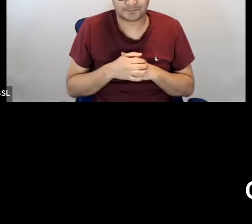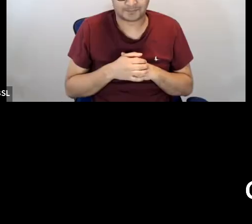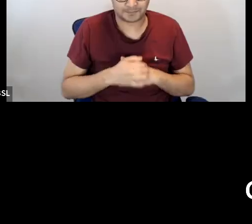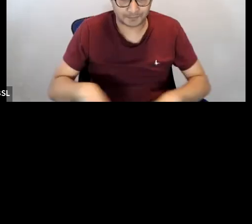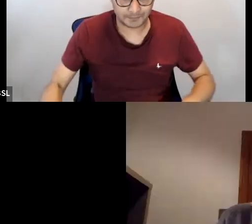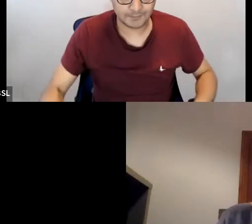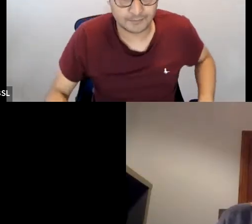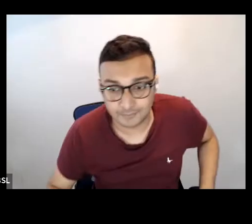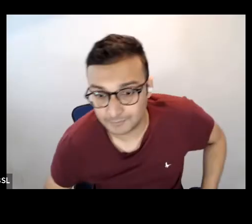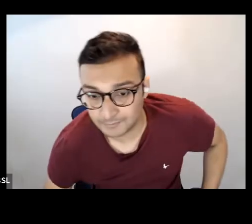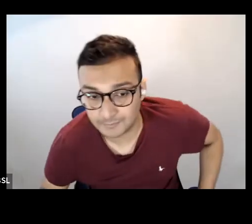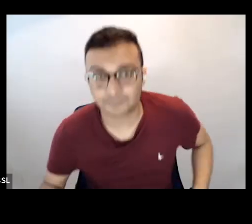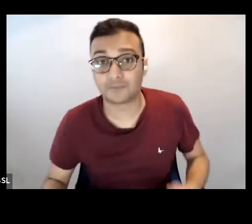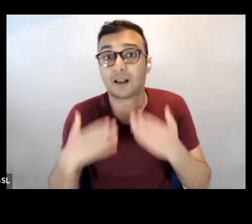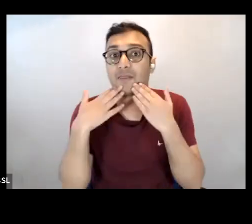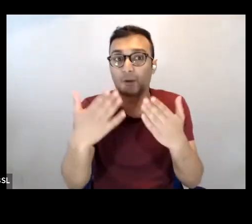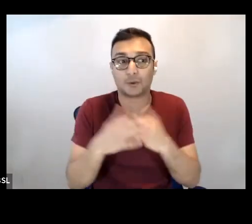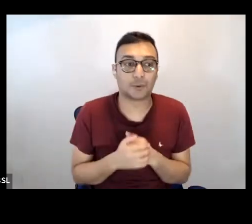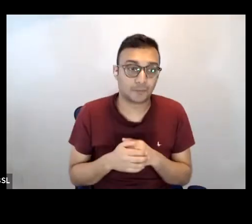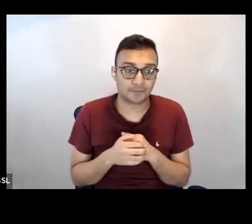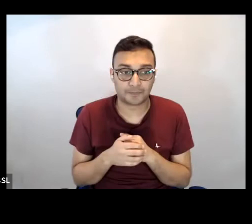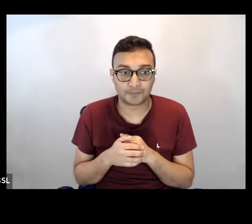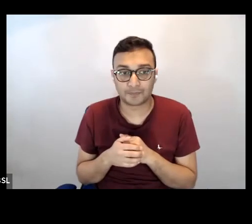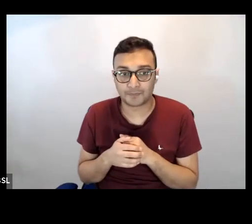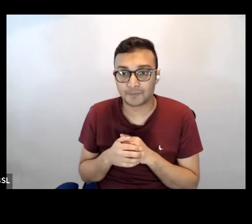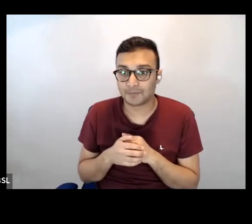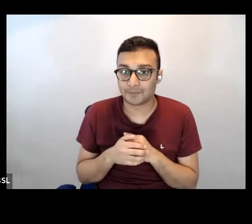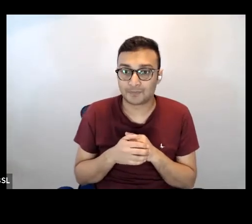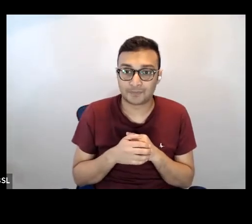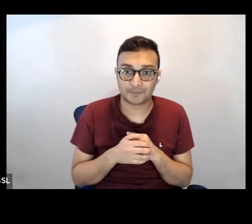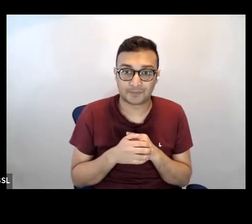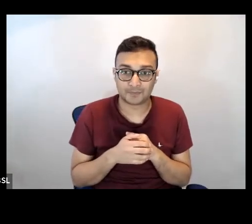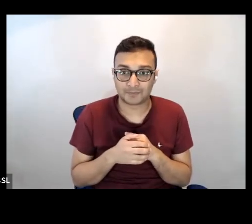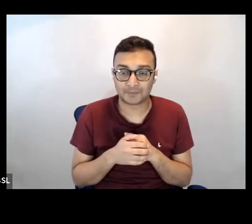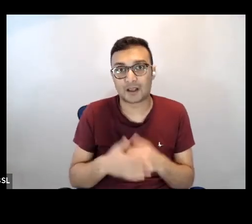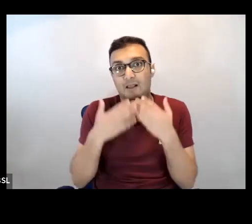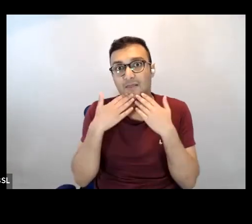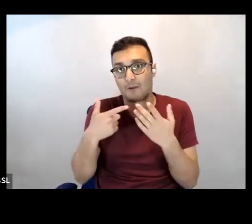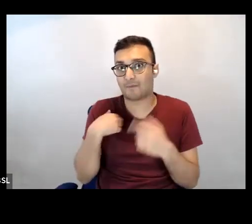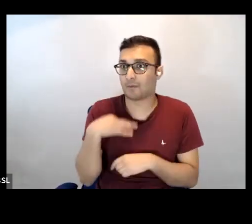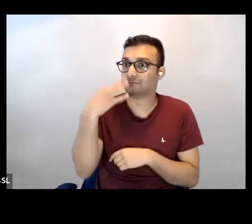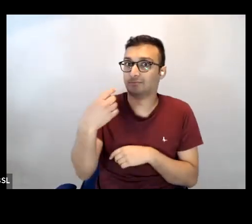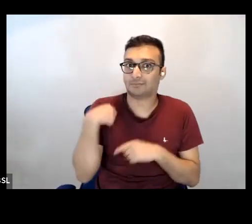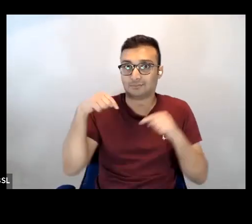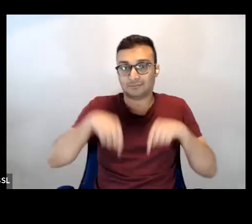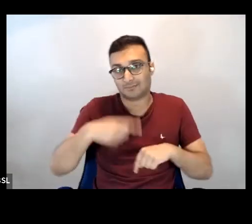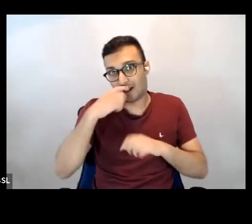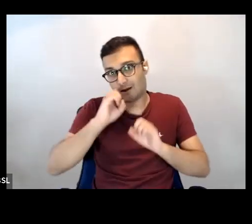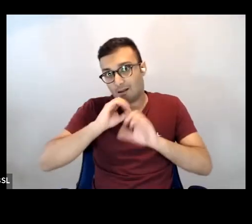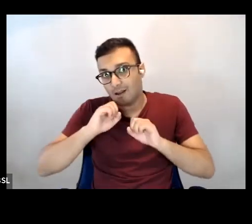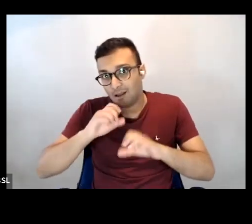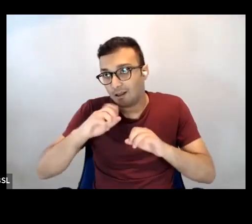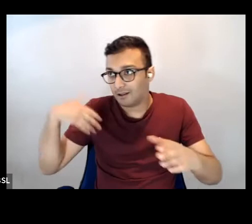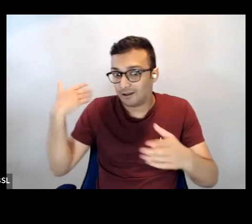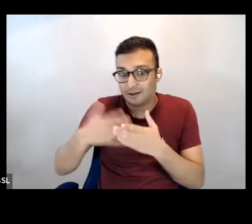Thank you, Emma. And thank you, GDI Hub, for the opportunity to share our ongoing experience with